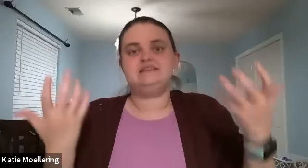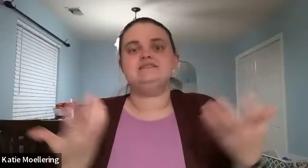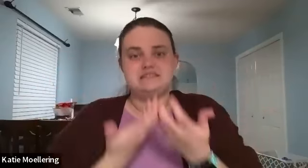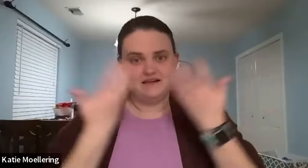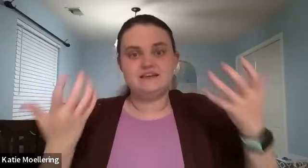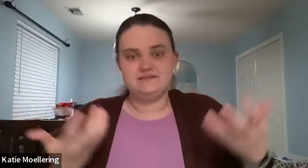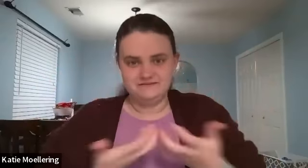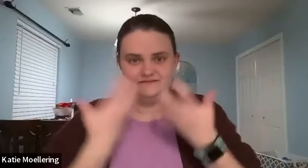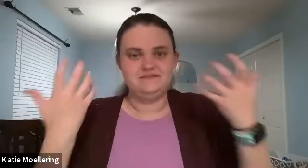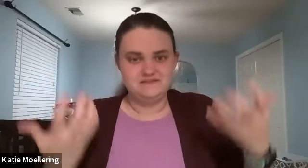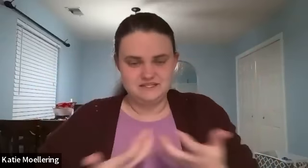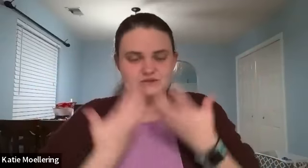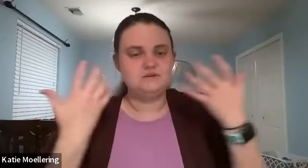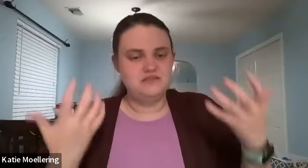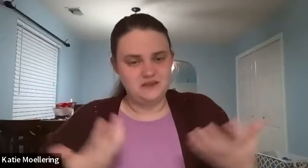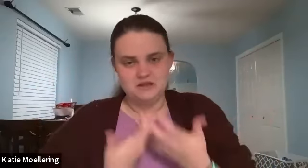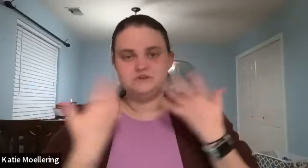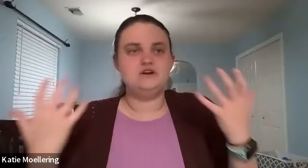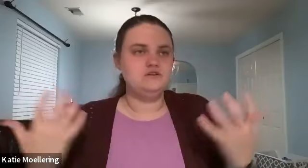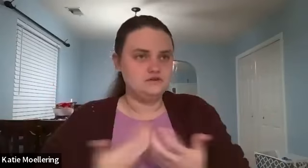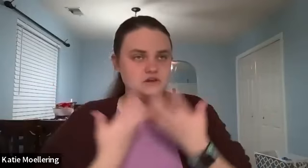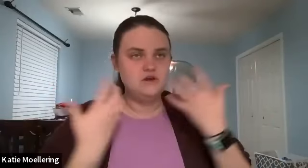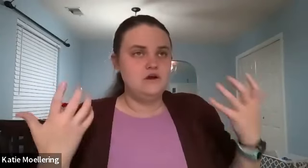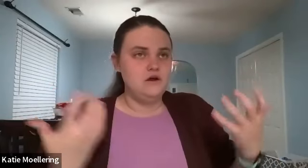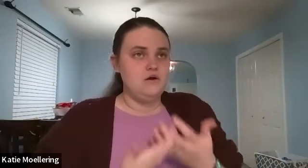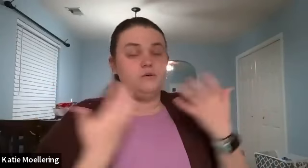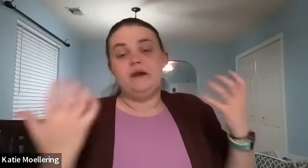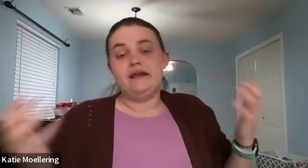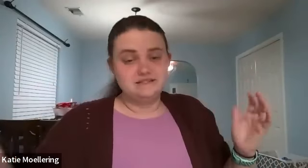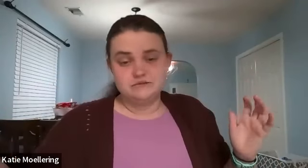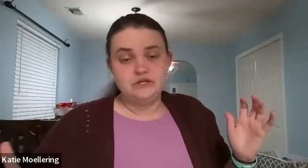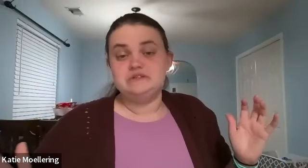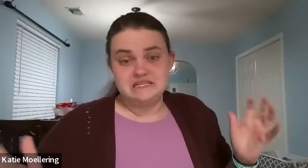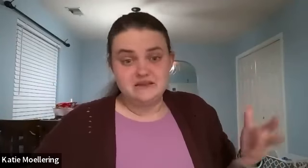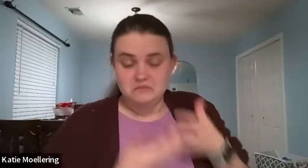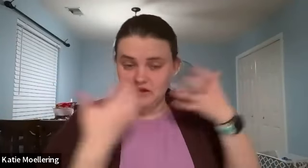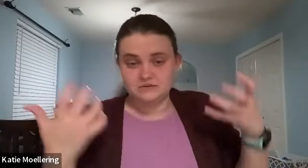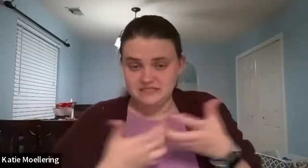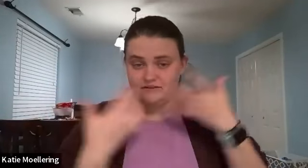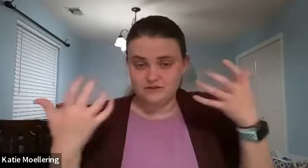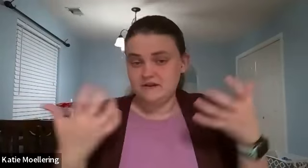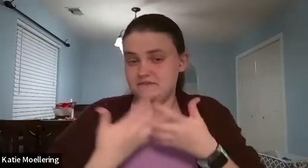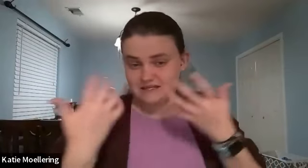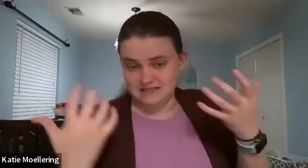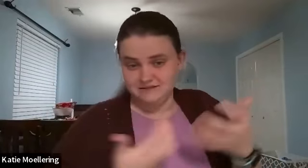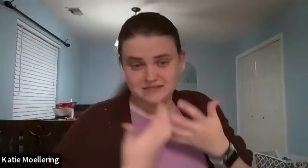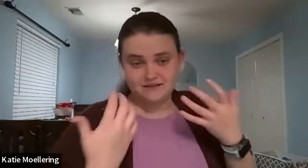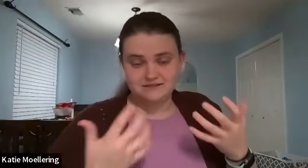tossing the salad. That's always what I think about is when you go to those, or I guess when you see them also on TV, those very fancy salads,